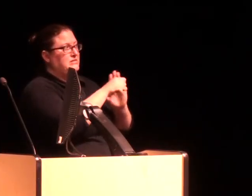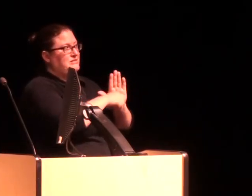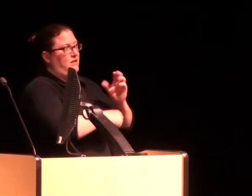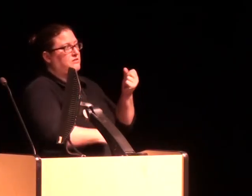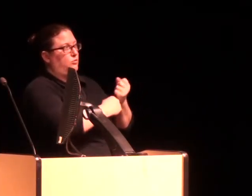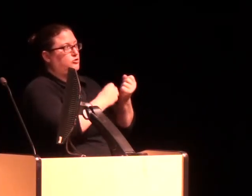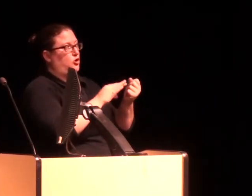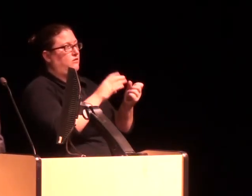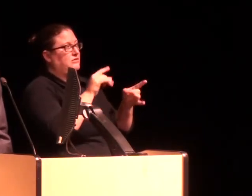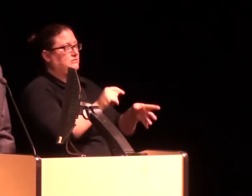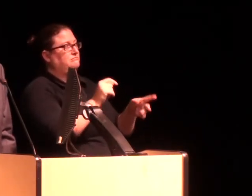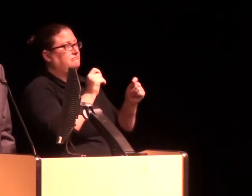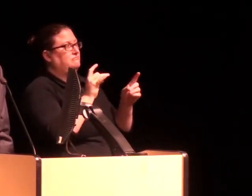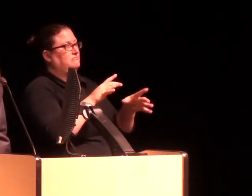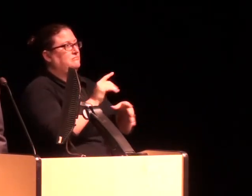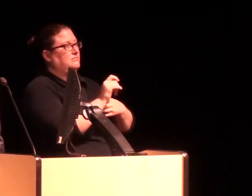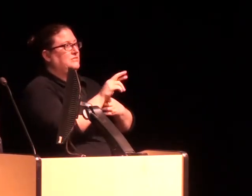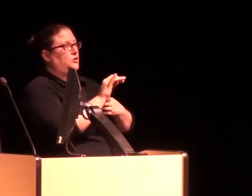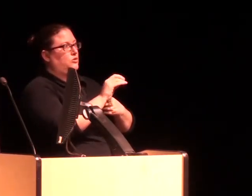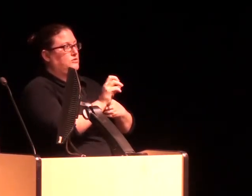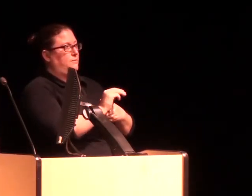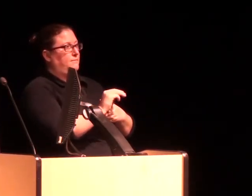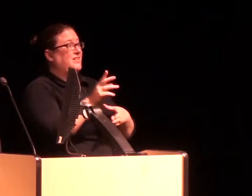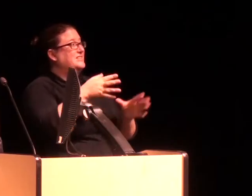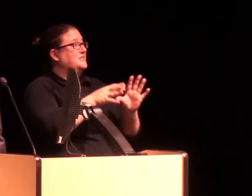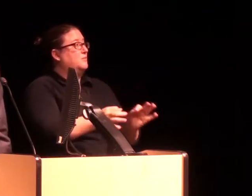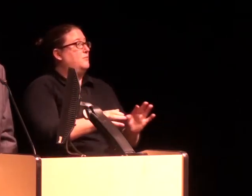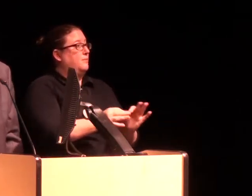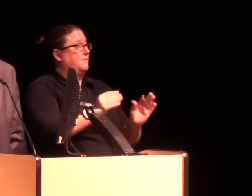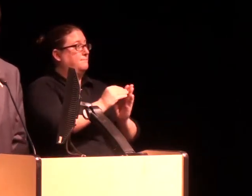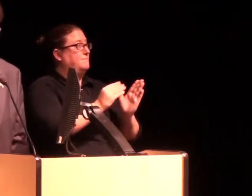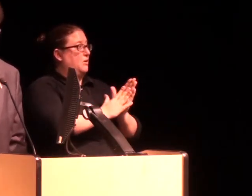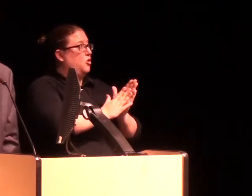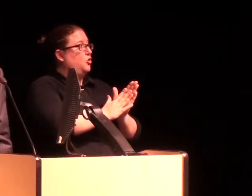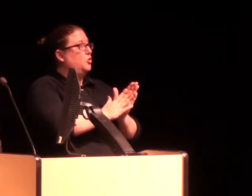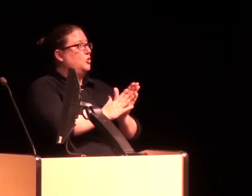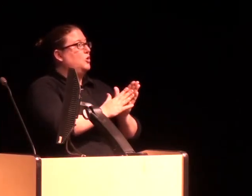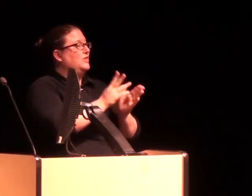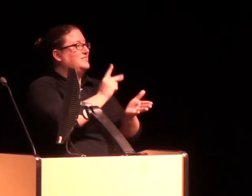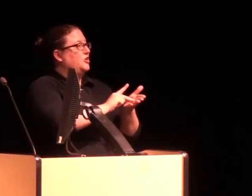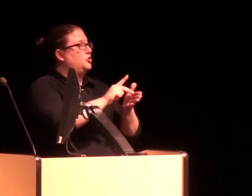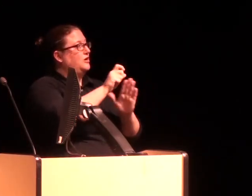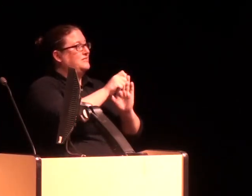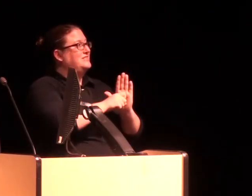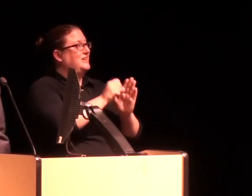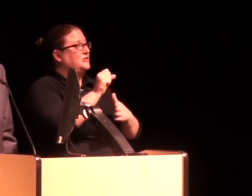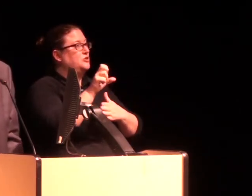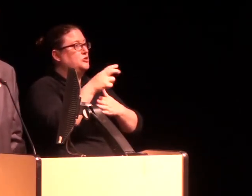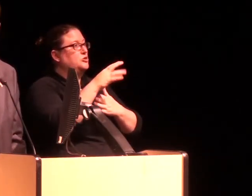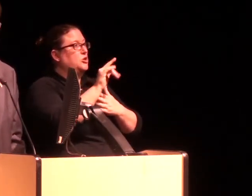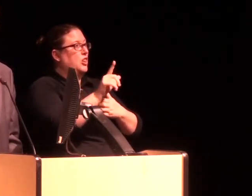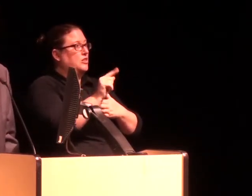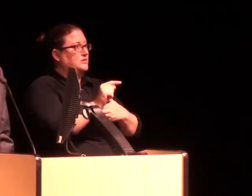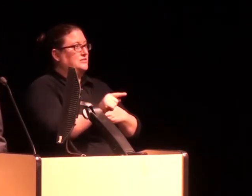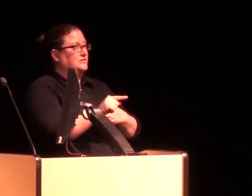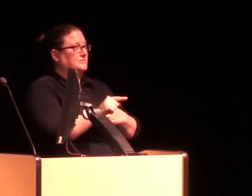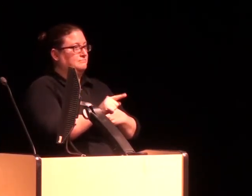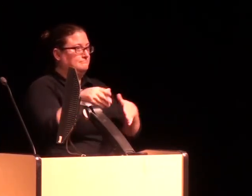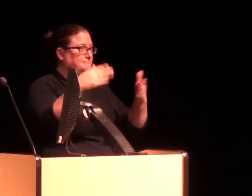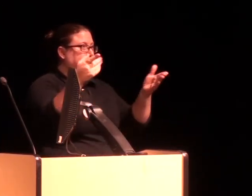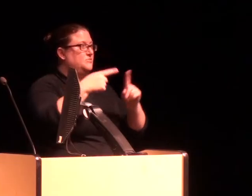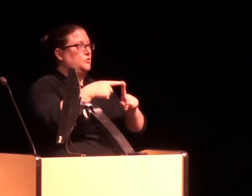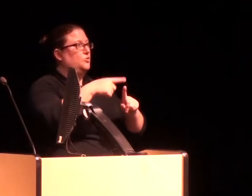a memo that Secretary of State Schultz presented to President Reagan in the